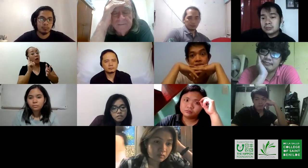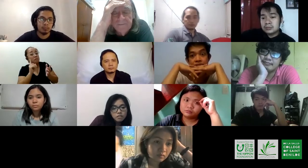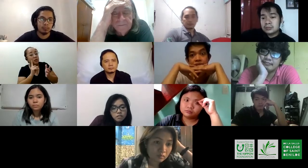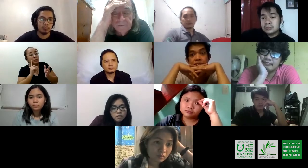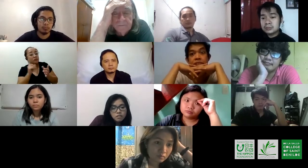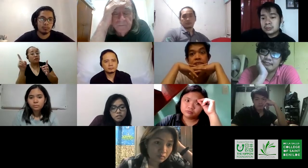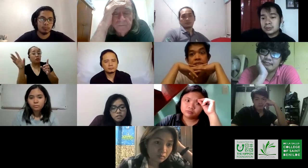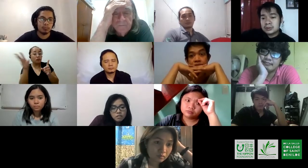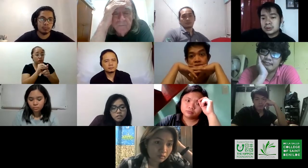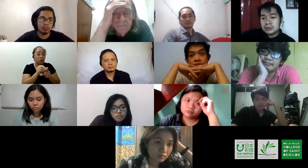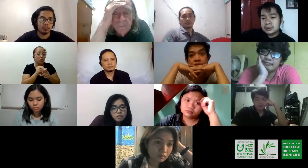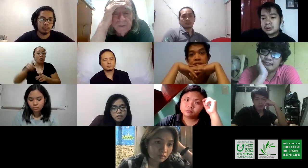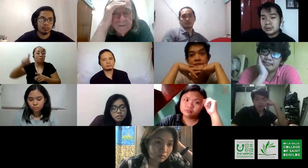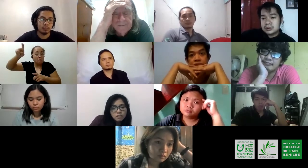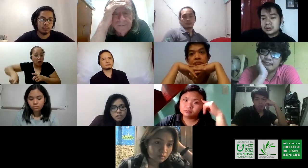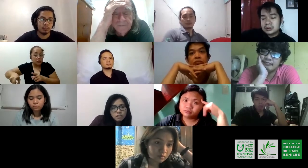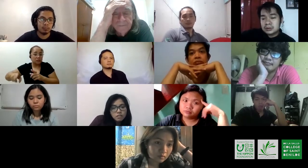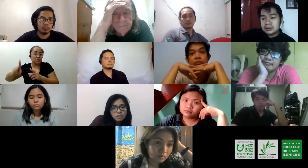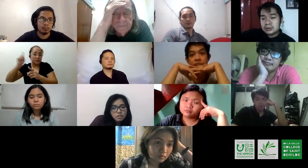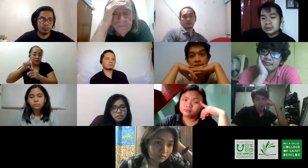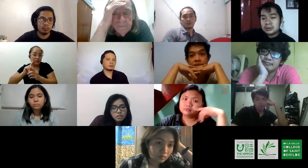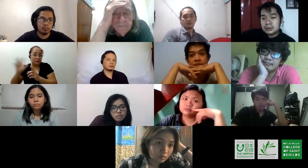culture.